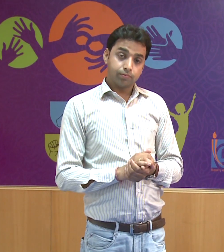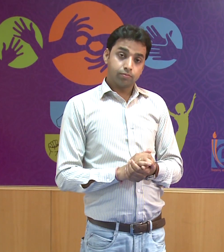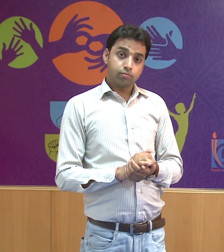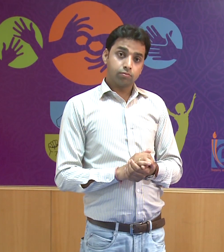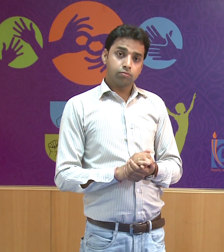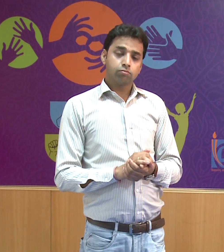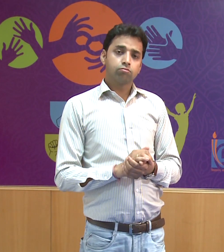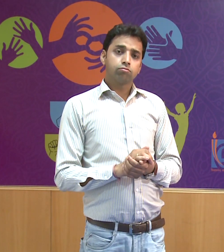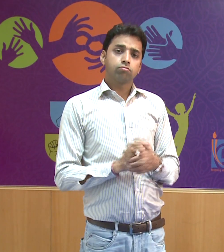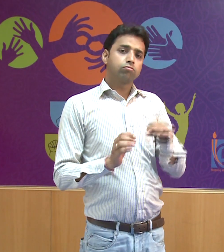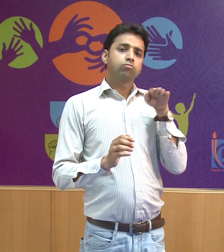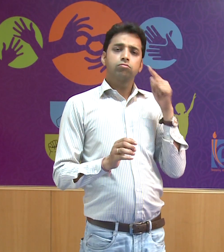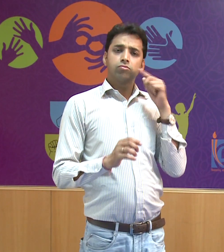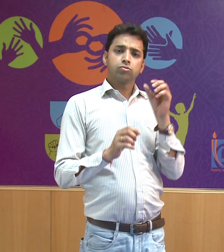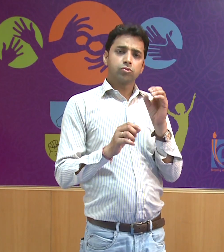Ziauddin Barani,